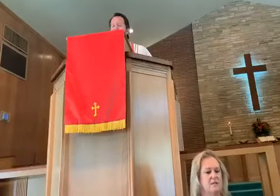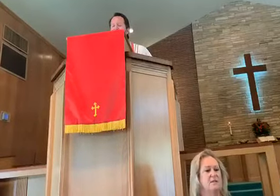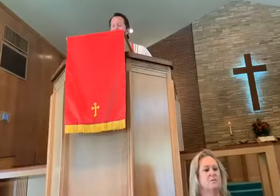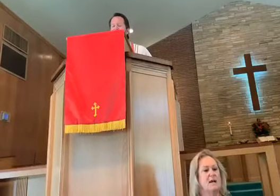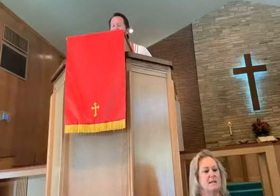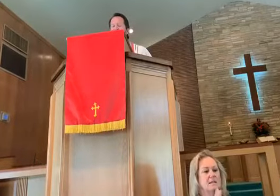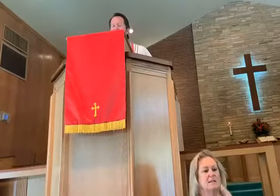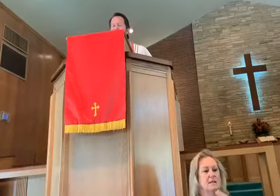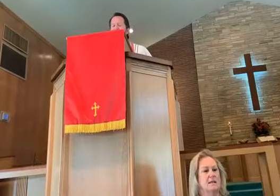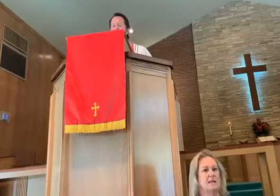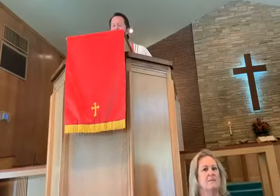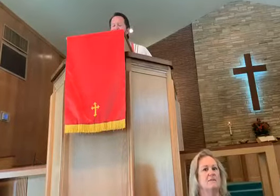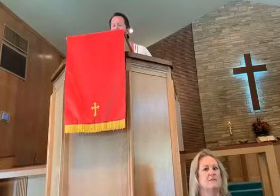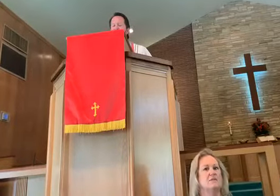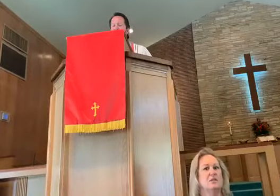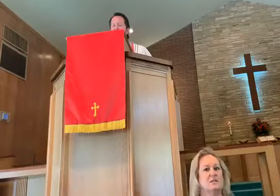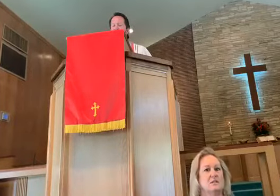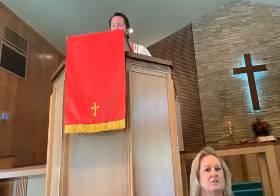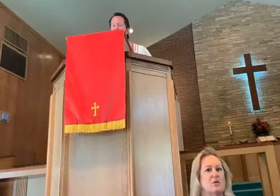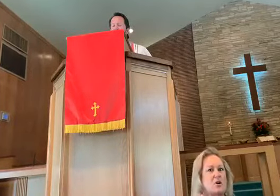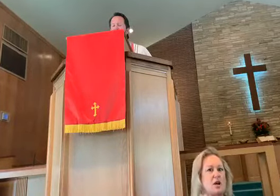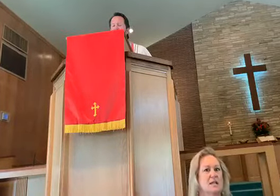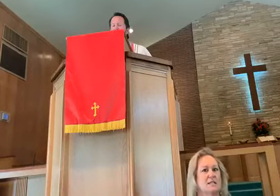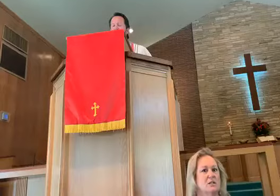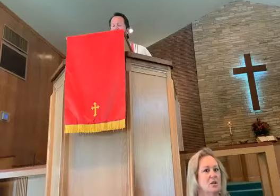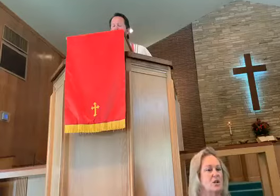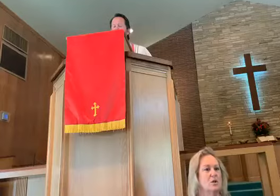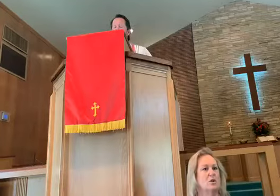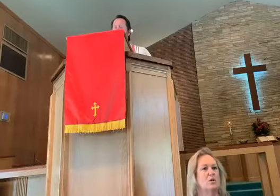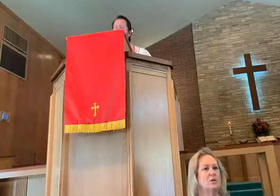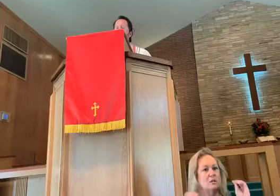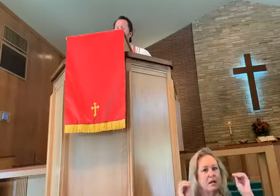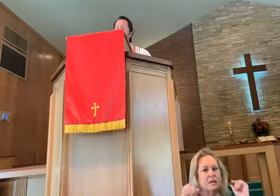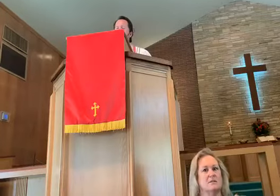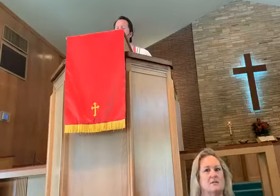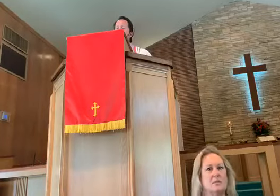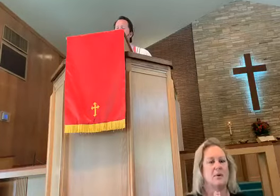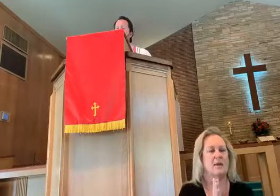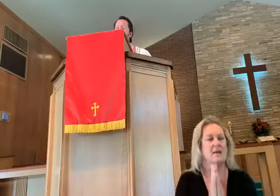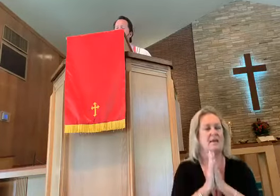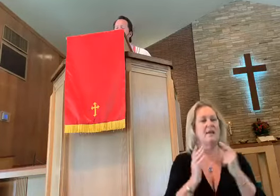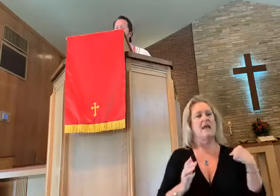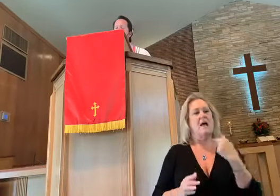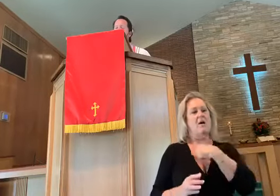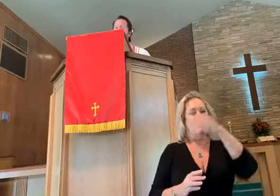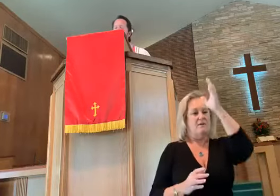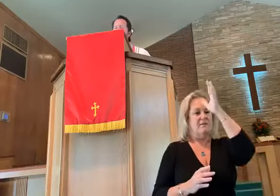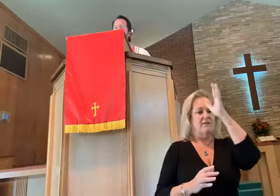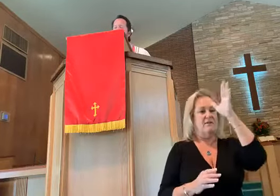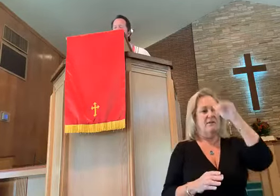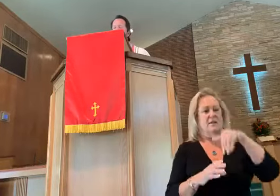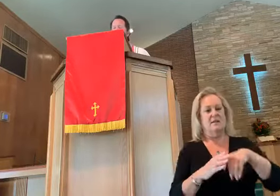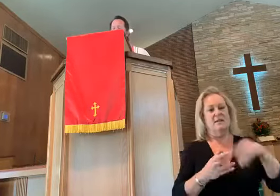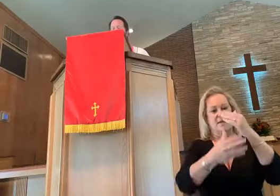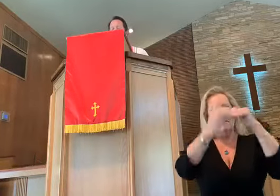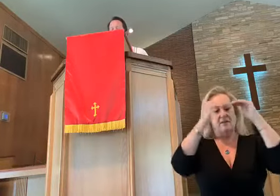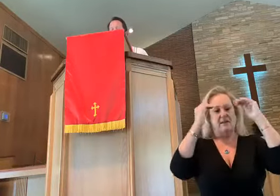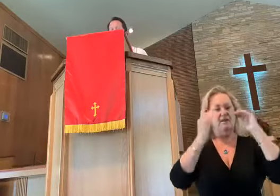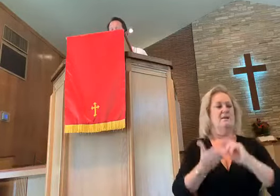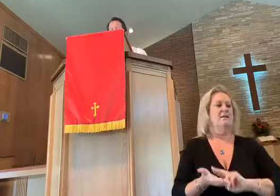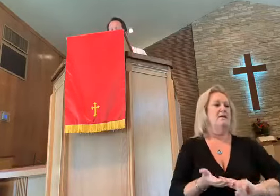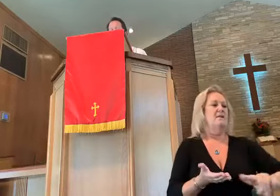we ask it in the name of Jesus Christ our Lord, who taught us to pray, Our Father, who art in